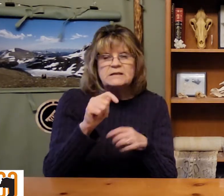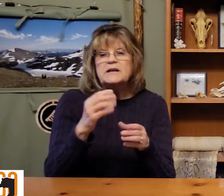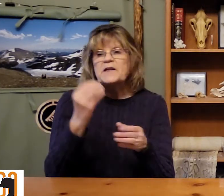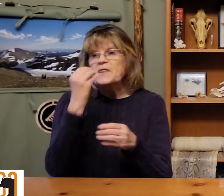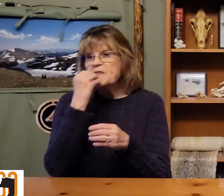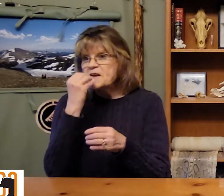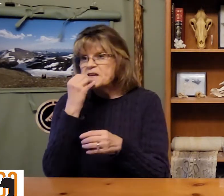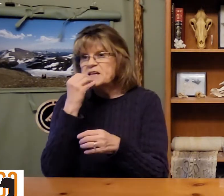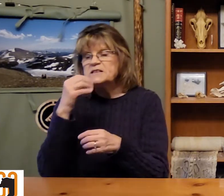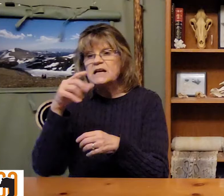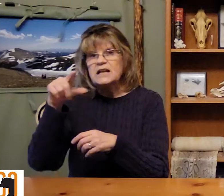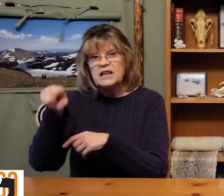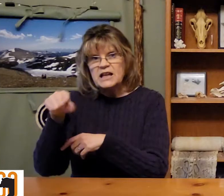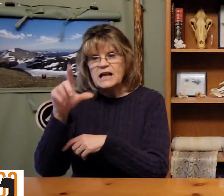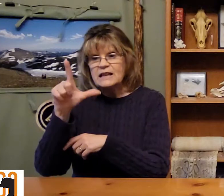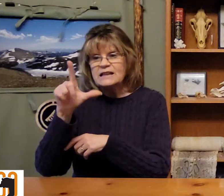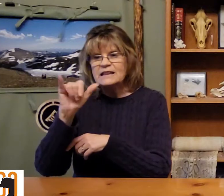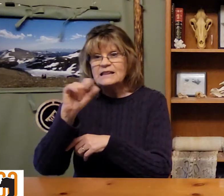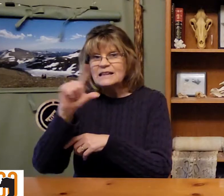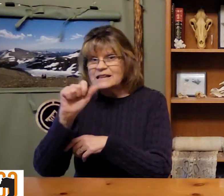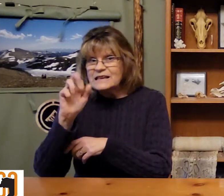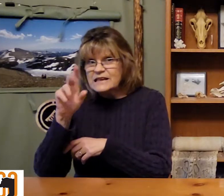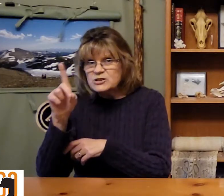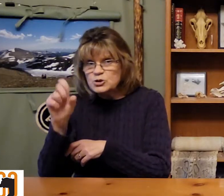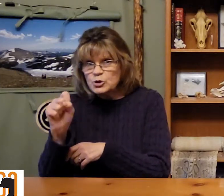eat lizards,